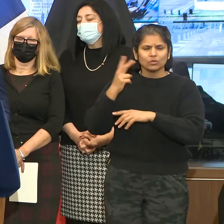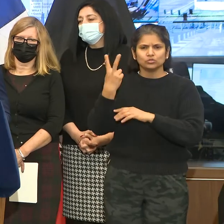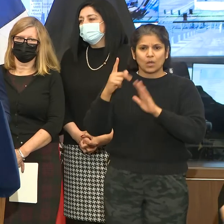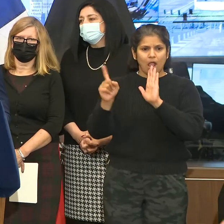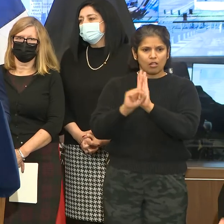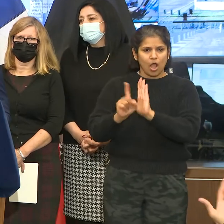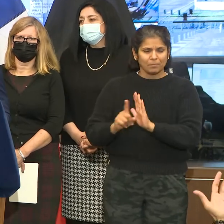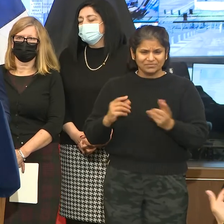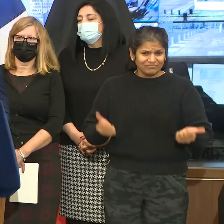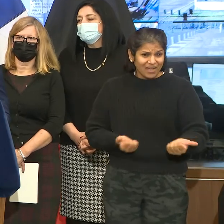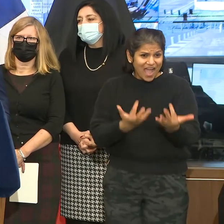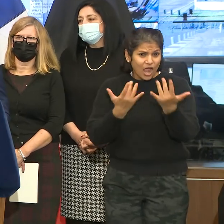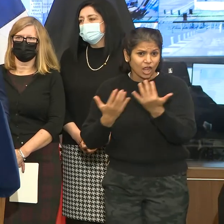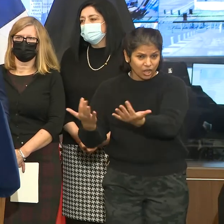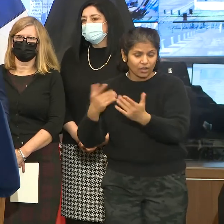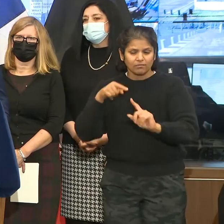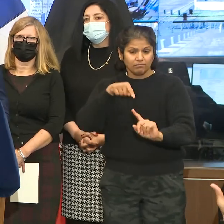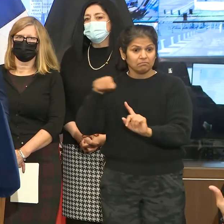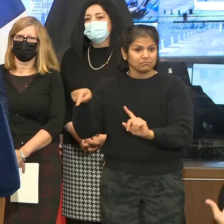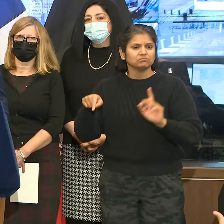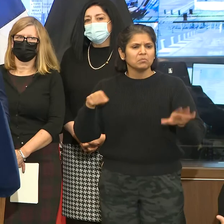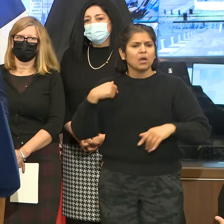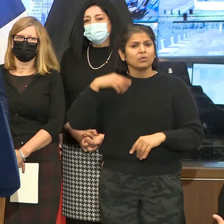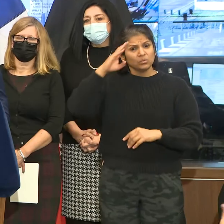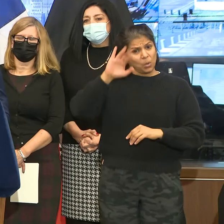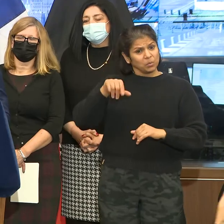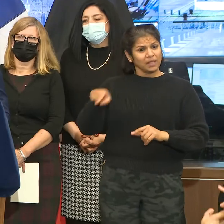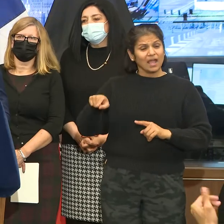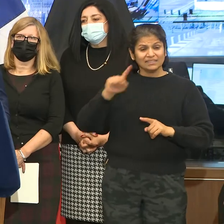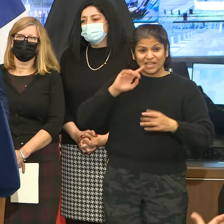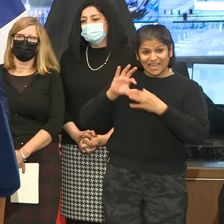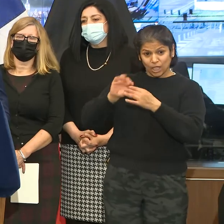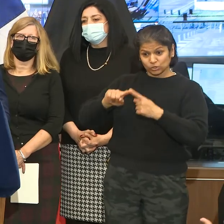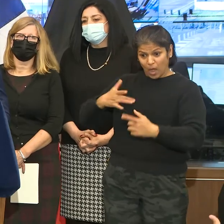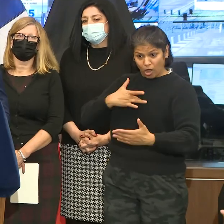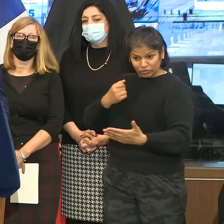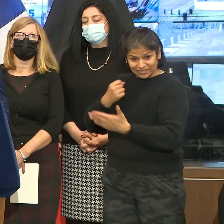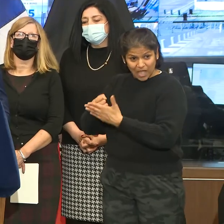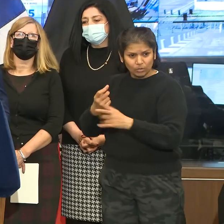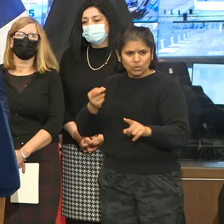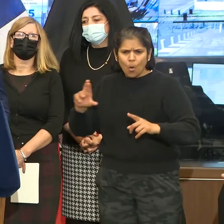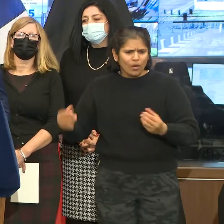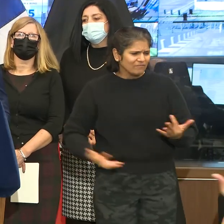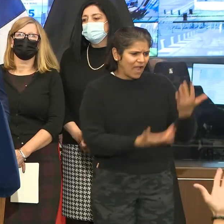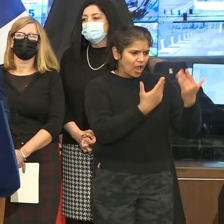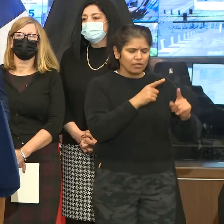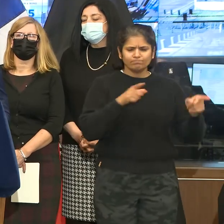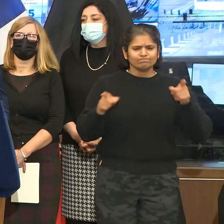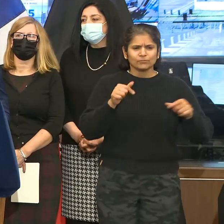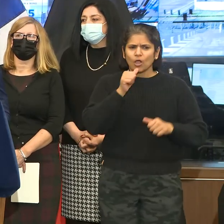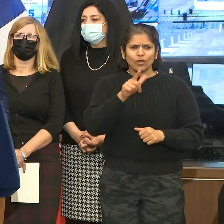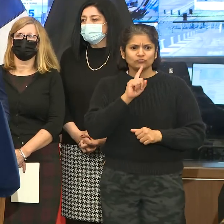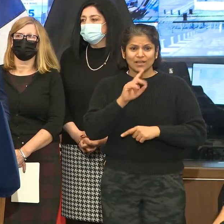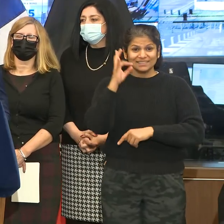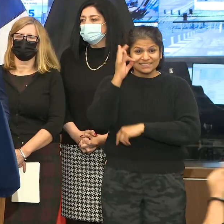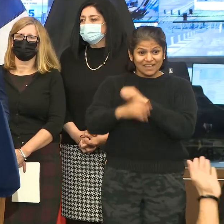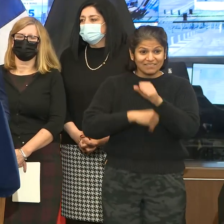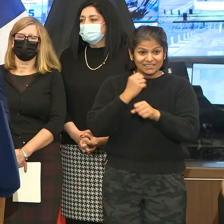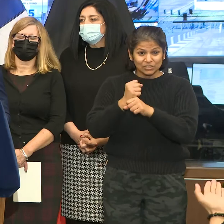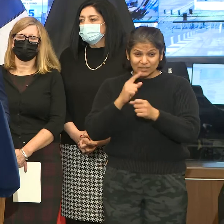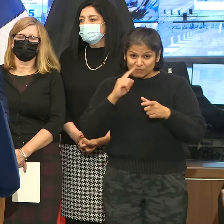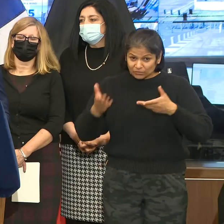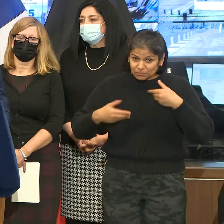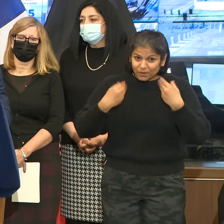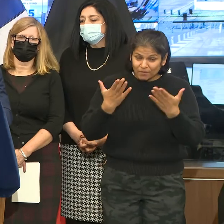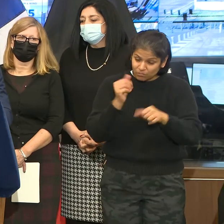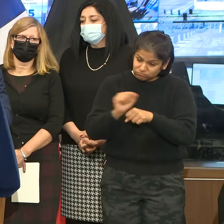We don't know if that was a connection, and a determination would be made. 7 years of service, and all they talked about is that all he wanted